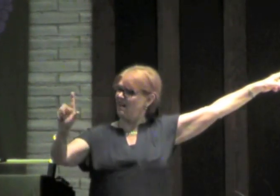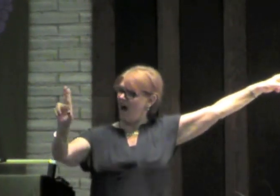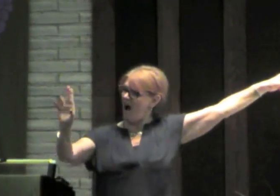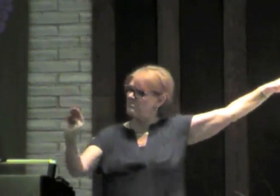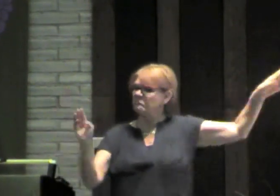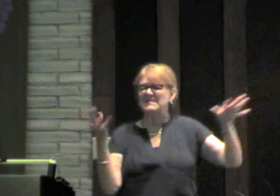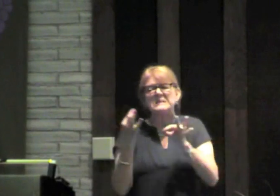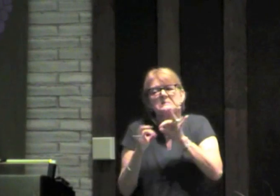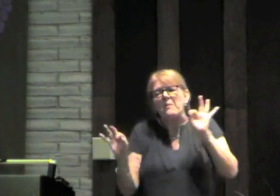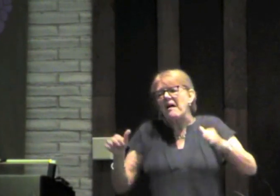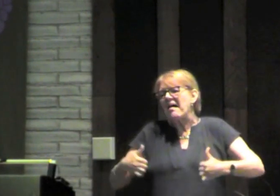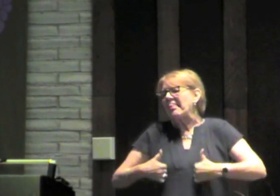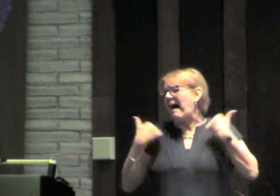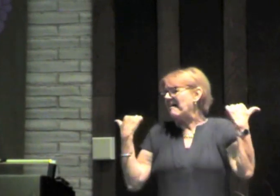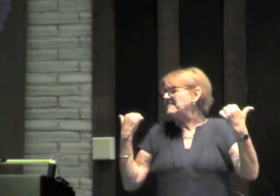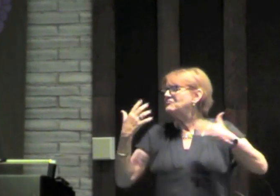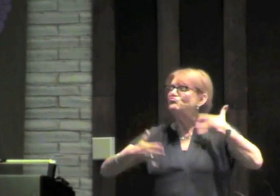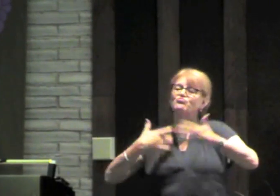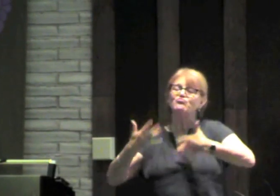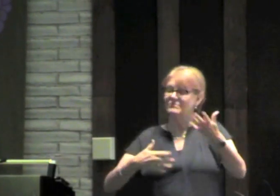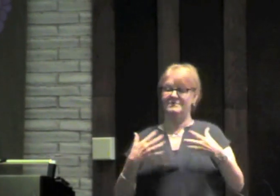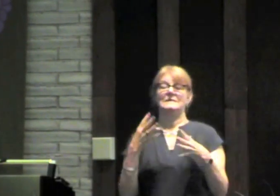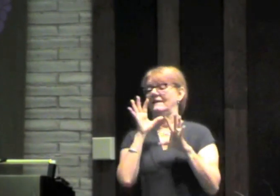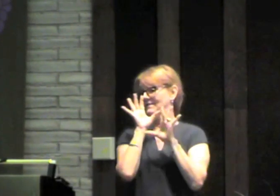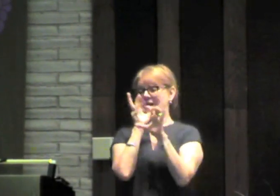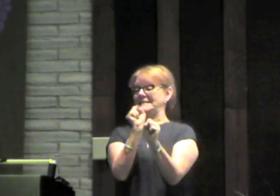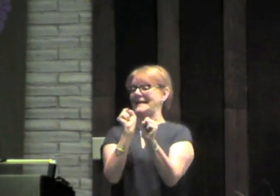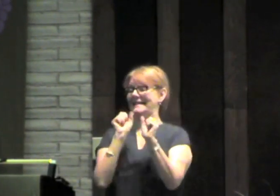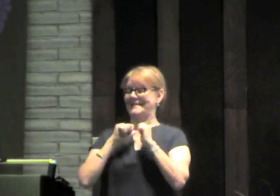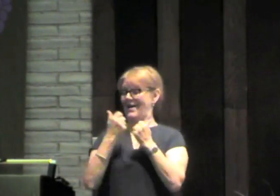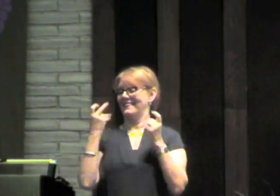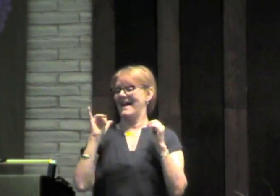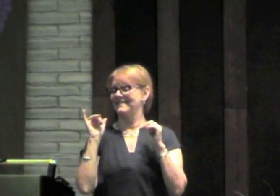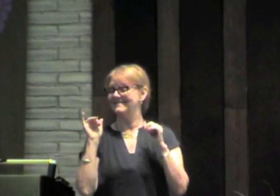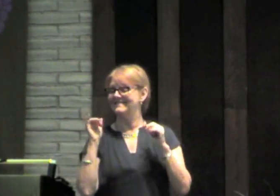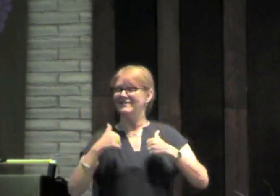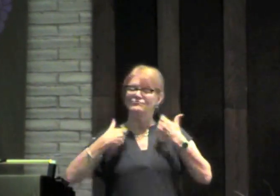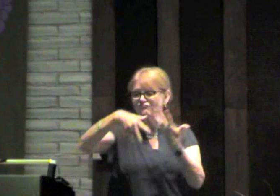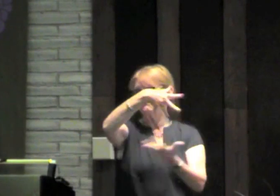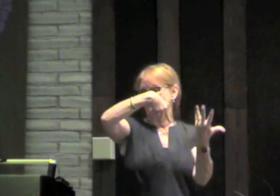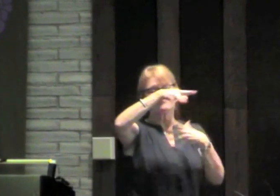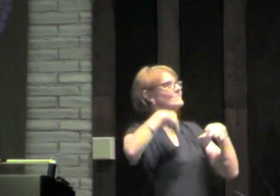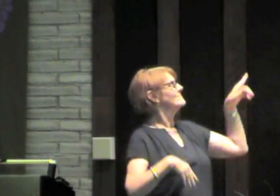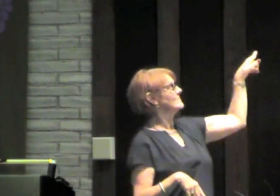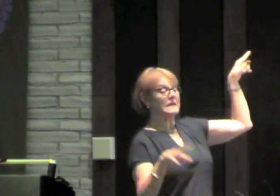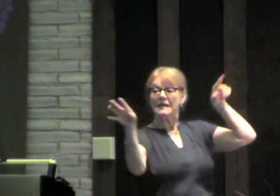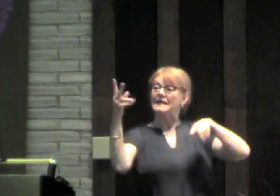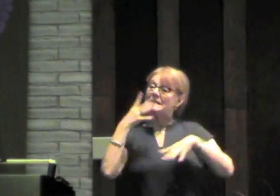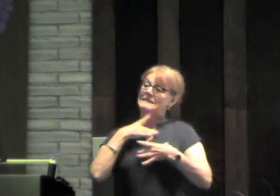to them. And this is Salam. It's just a very simple life, and it's fascinating to see how they get